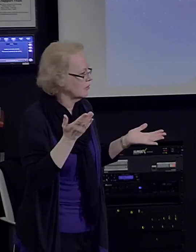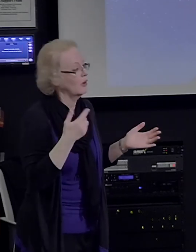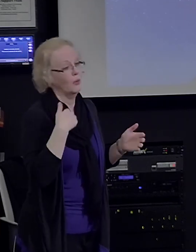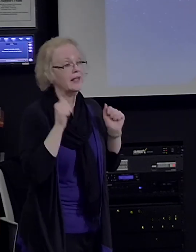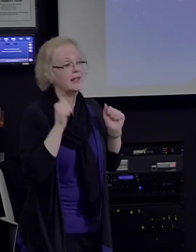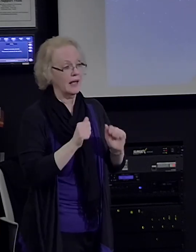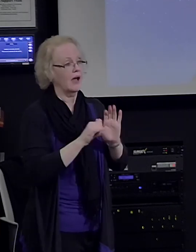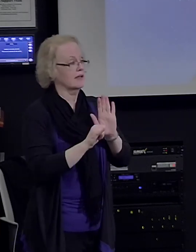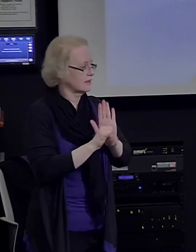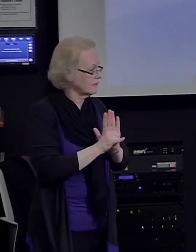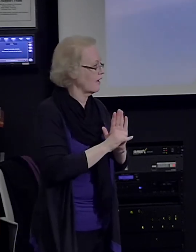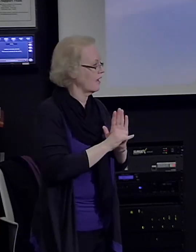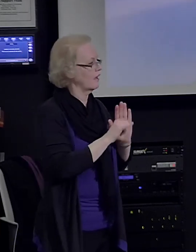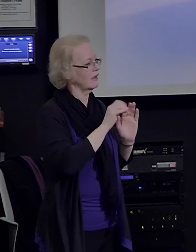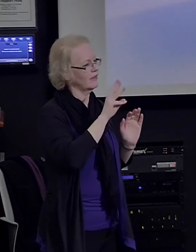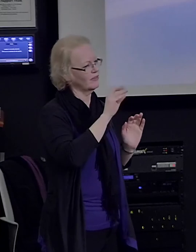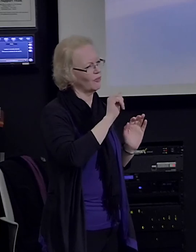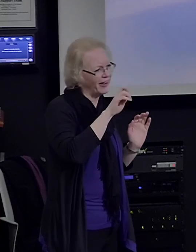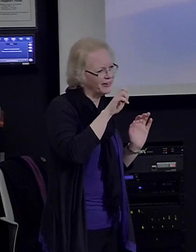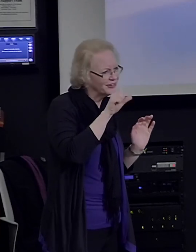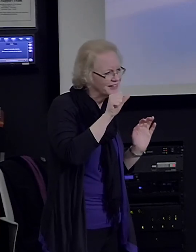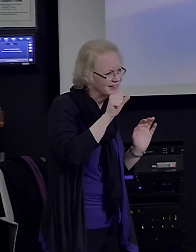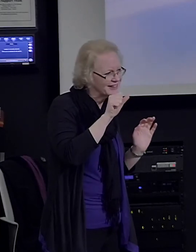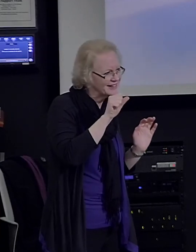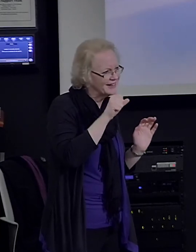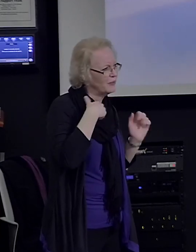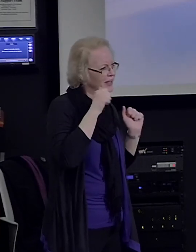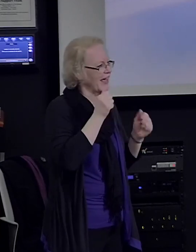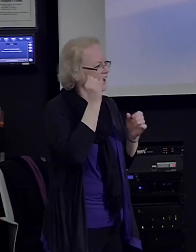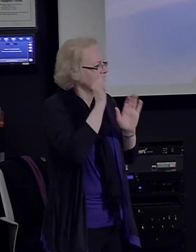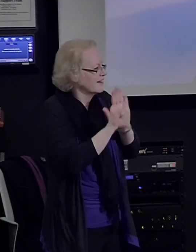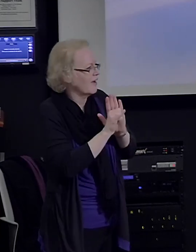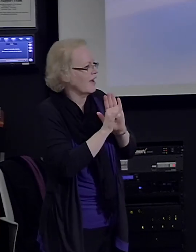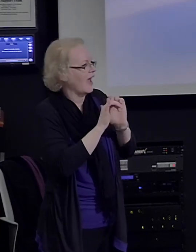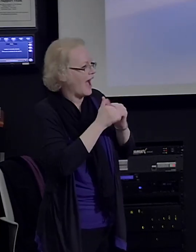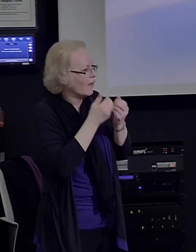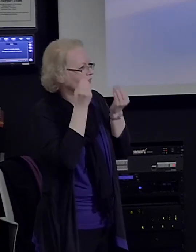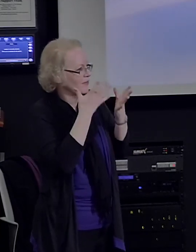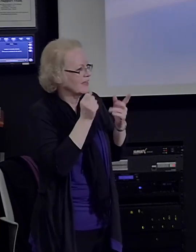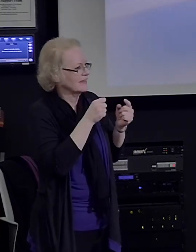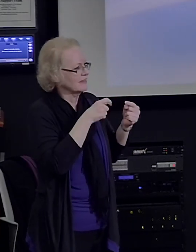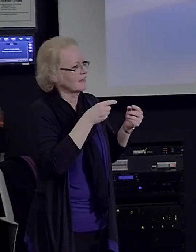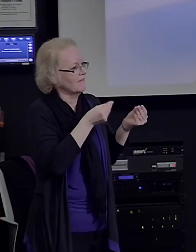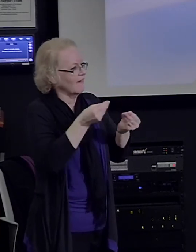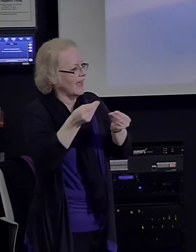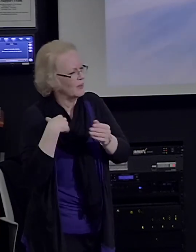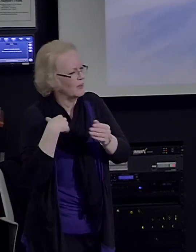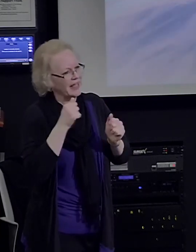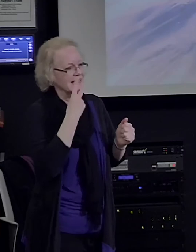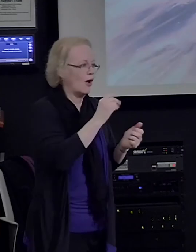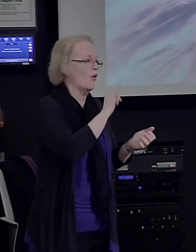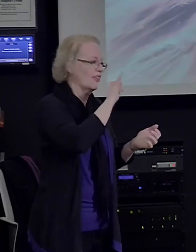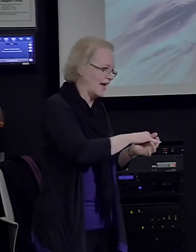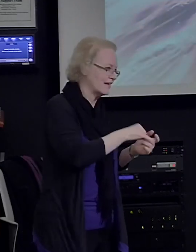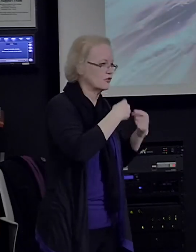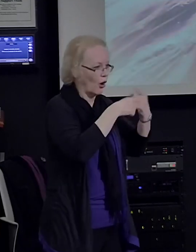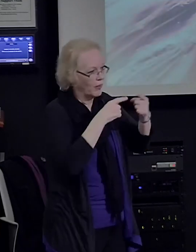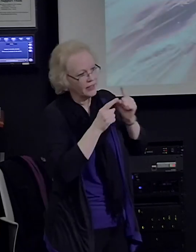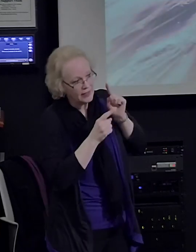the the wires in the way information is conveyed you can say oh you know it's going up the arcuate